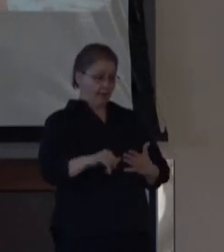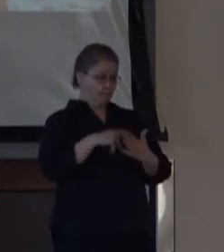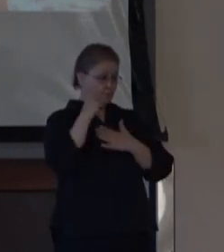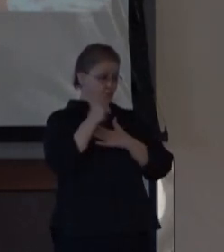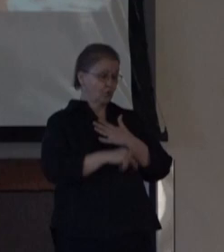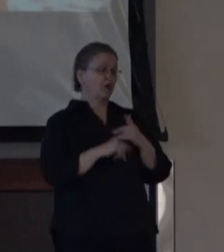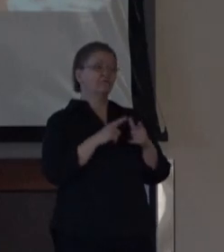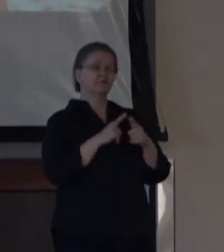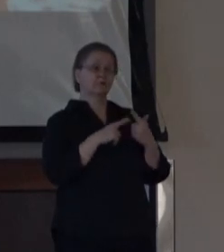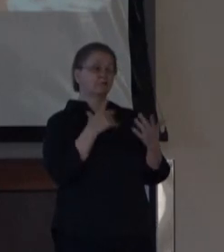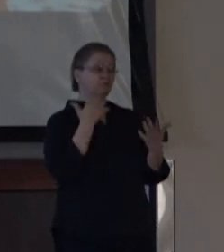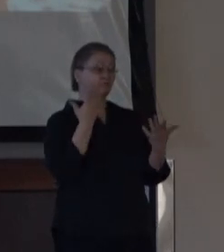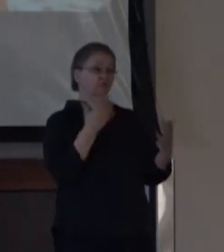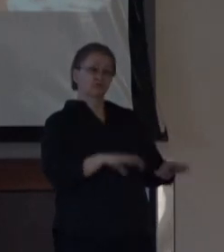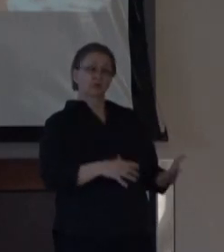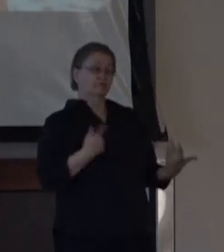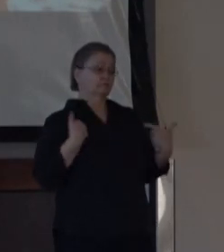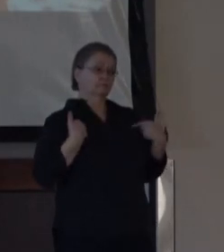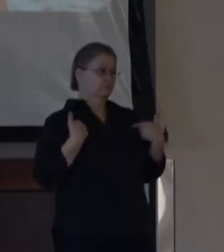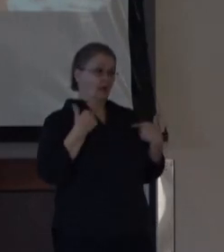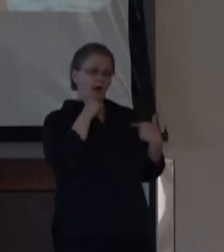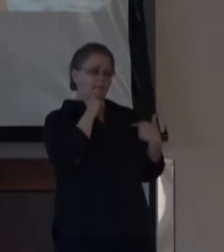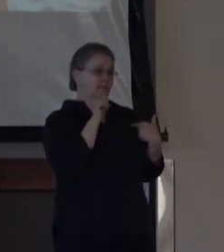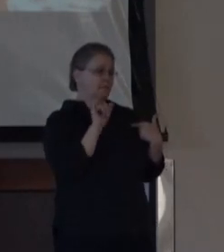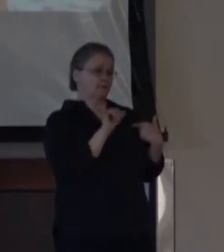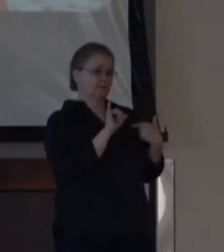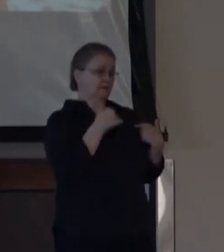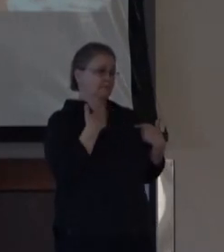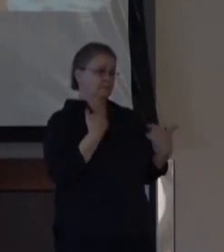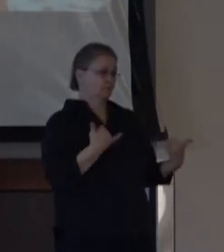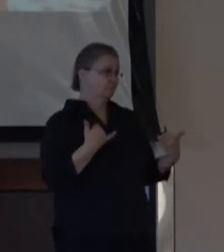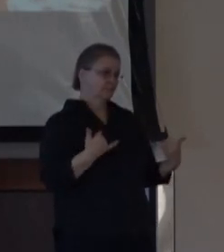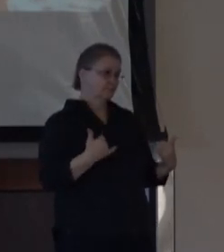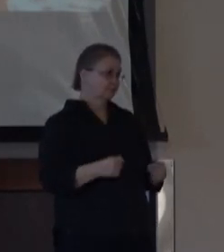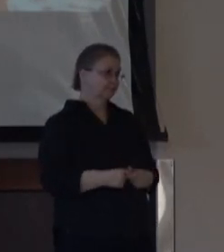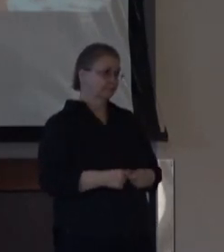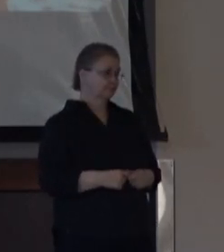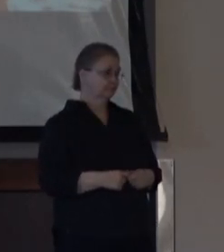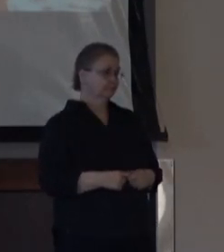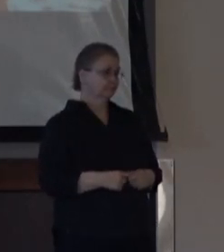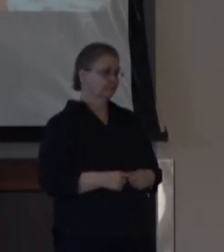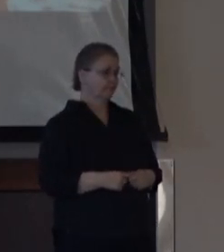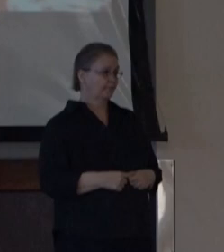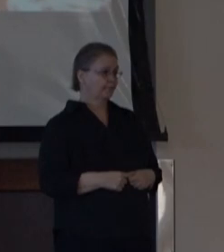program, there's a good chance that I wouldn't be where I am today.